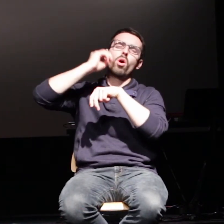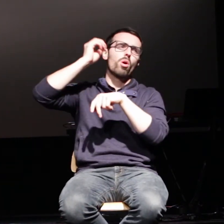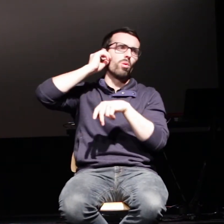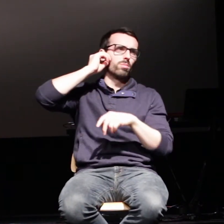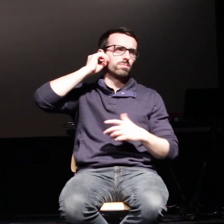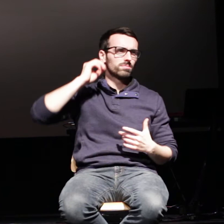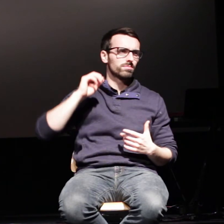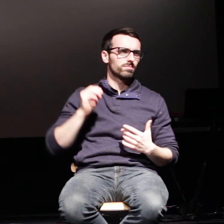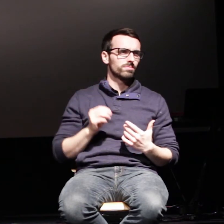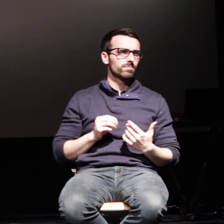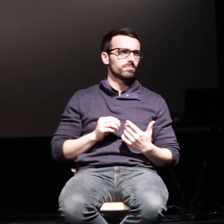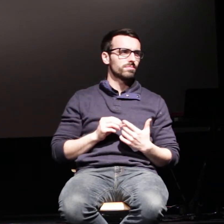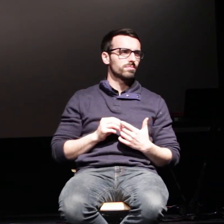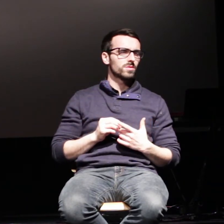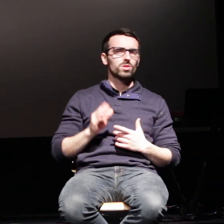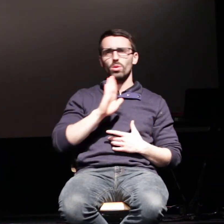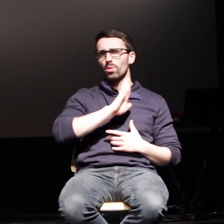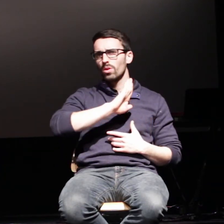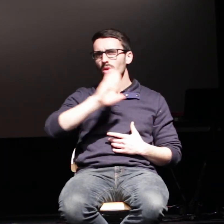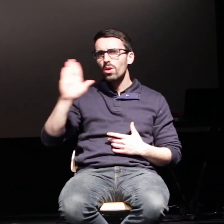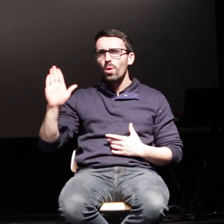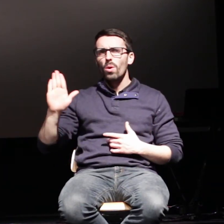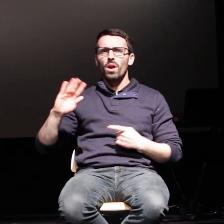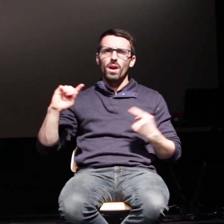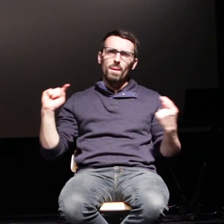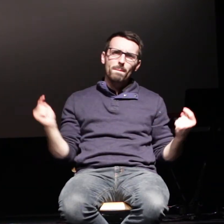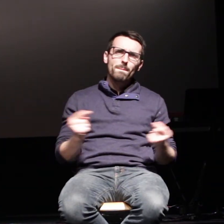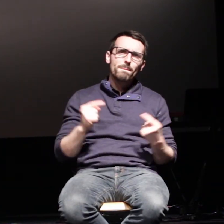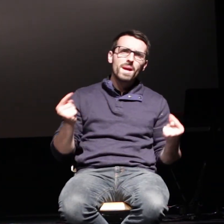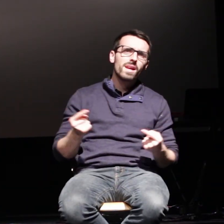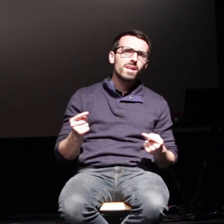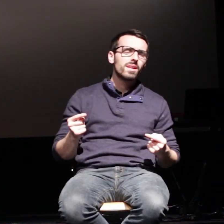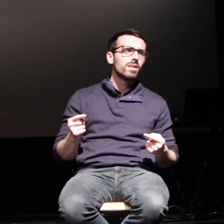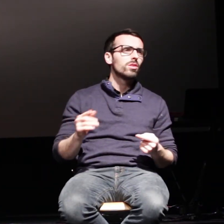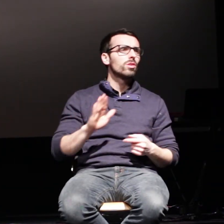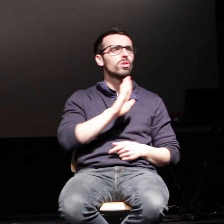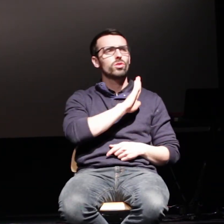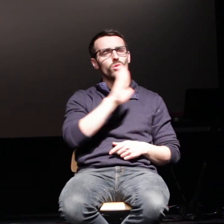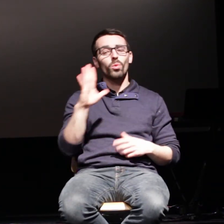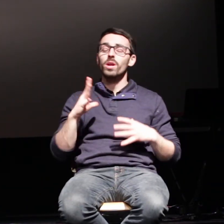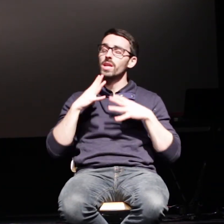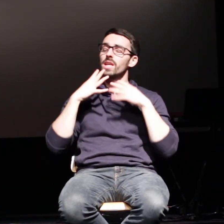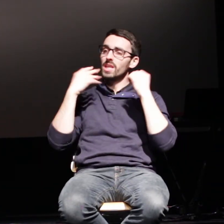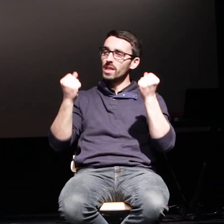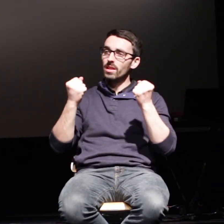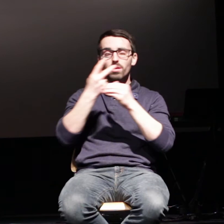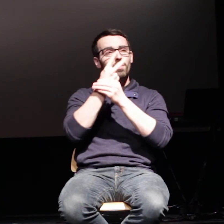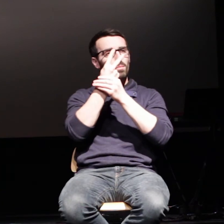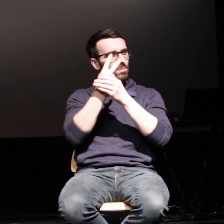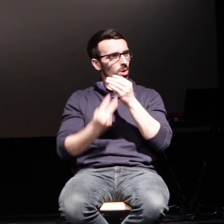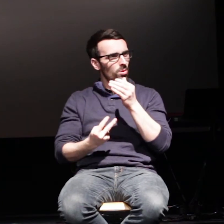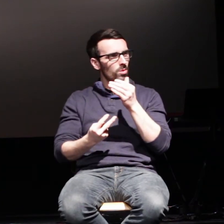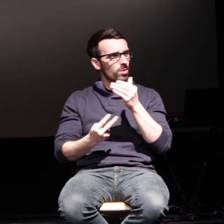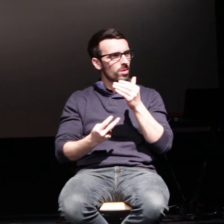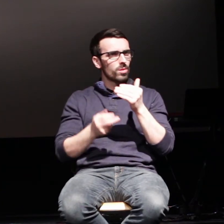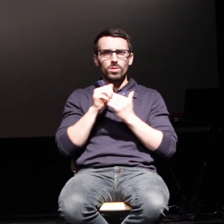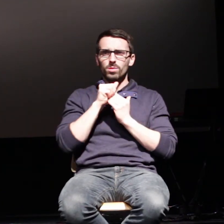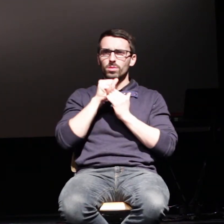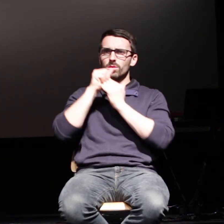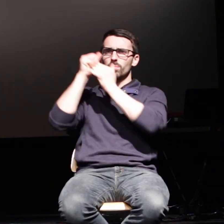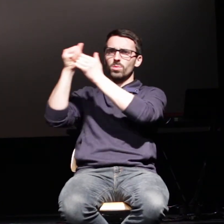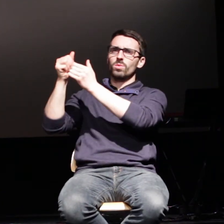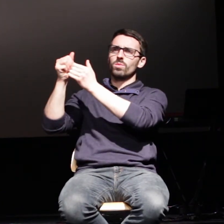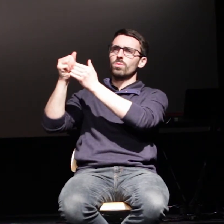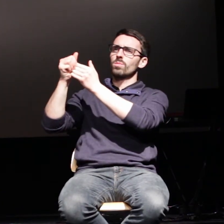So your pain and your healing both are meant to point toward the